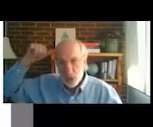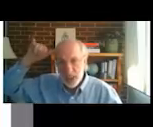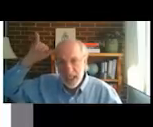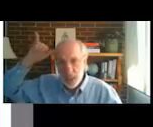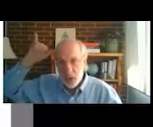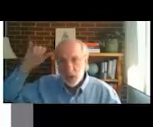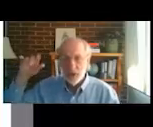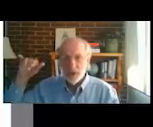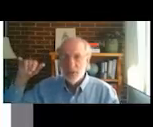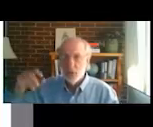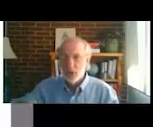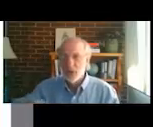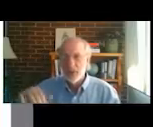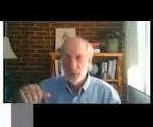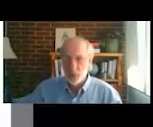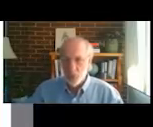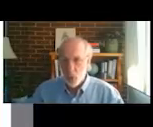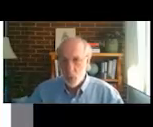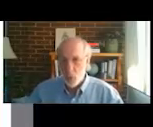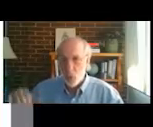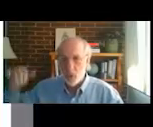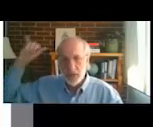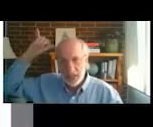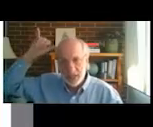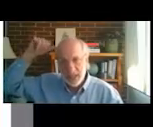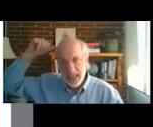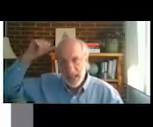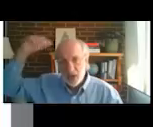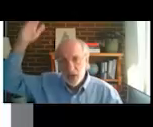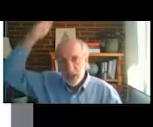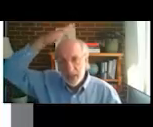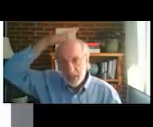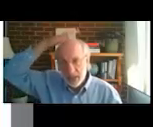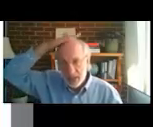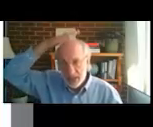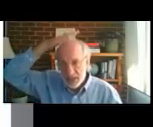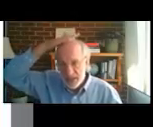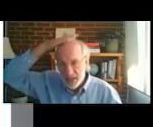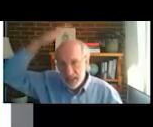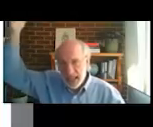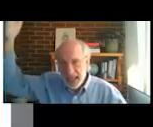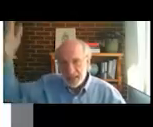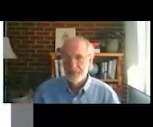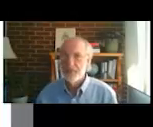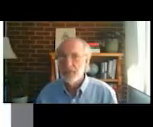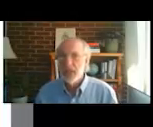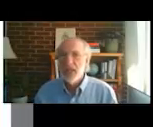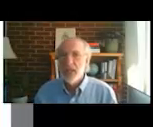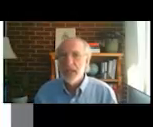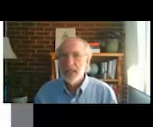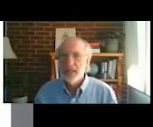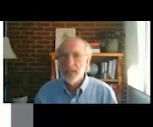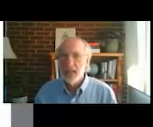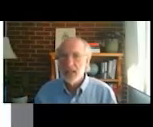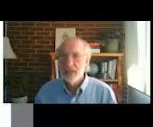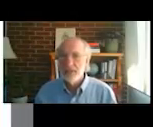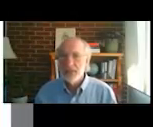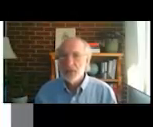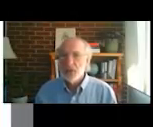cow, their toy cow that walks on the floor with moo moo. They like the cow and they like the silly hat.